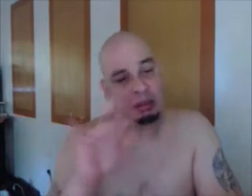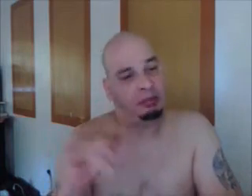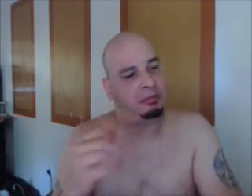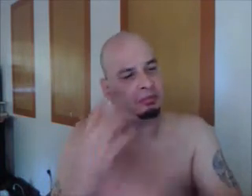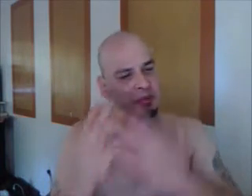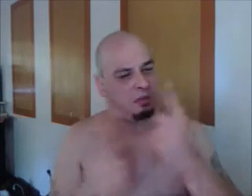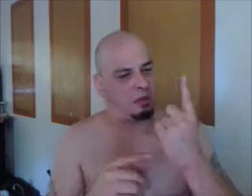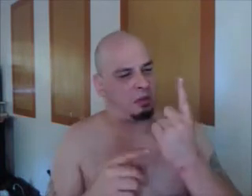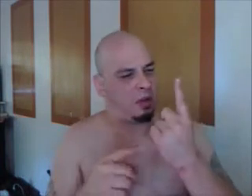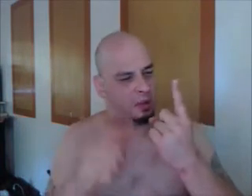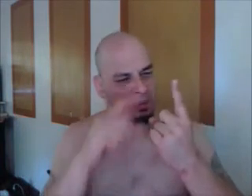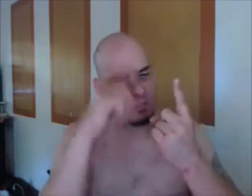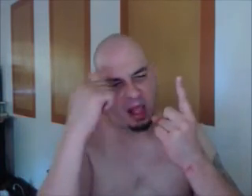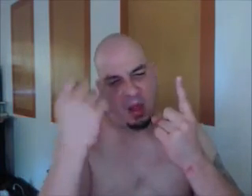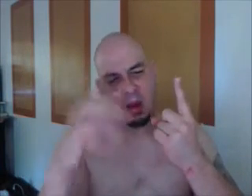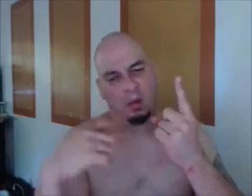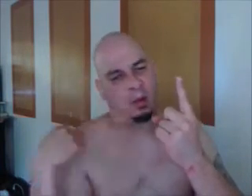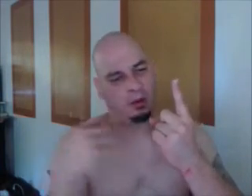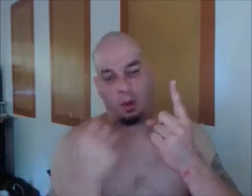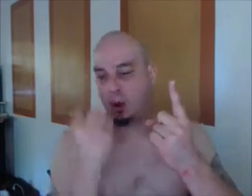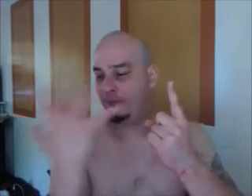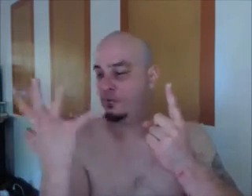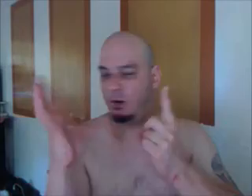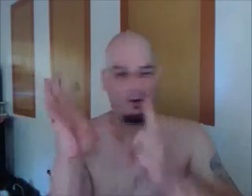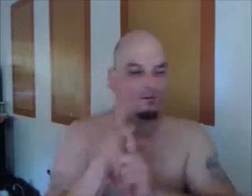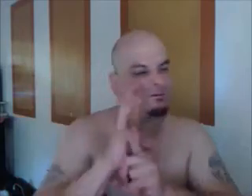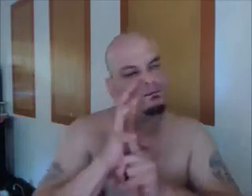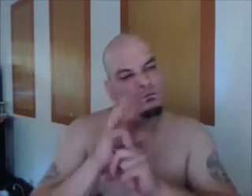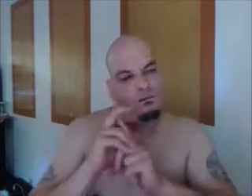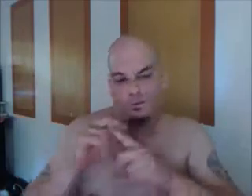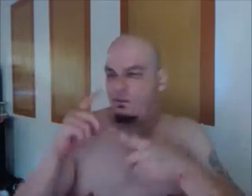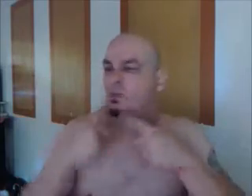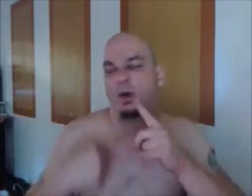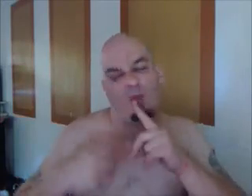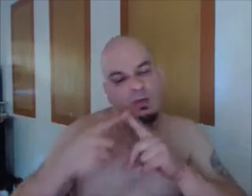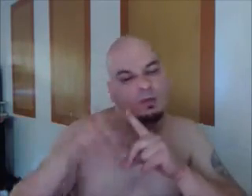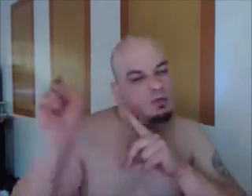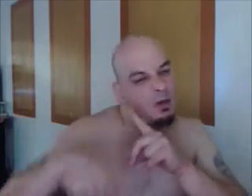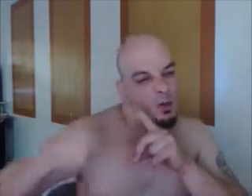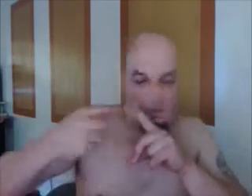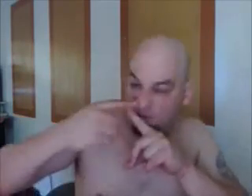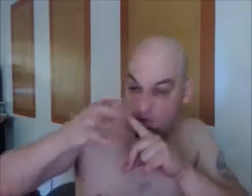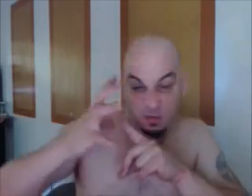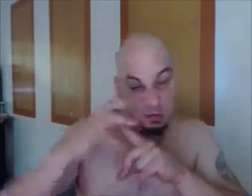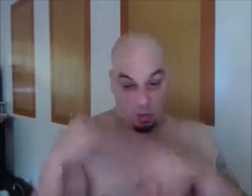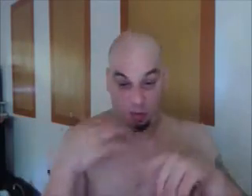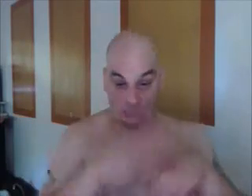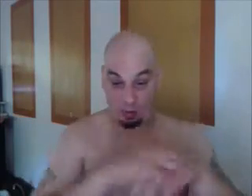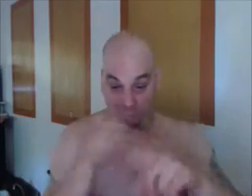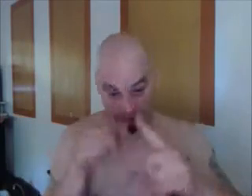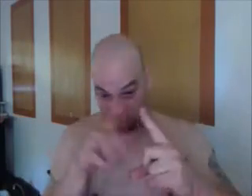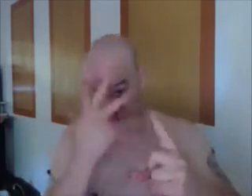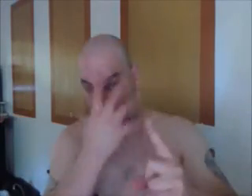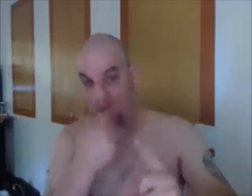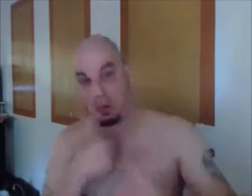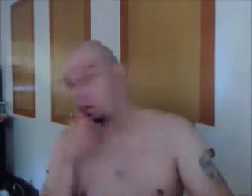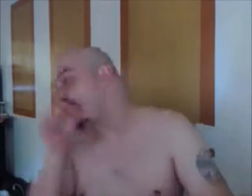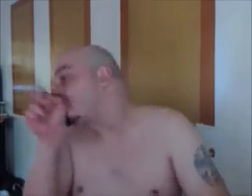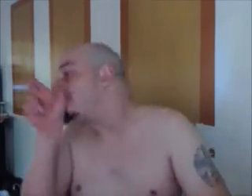one. Jeffrey, thank you so much. It's great to see you. All right. Now, Now, in a few moments, we're going to get a chance to speak with a longtime friend and